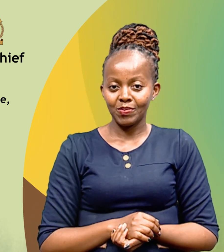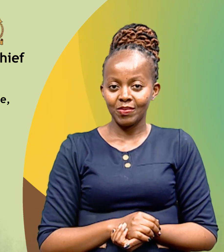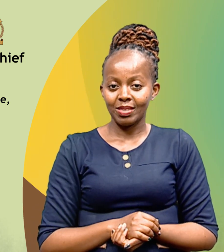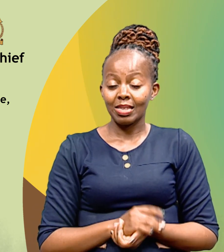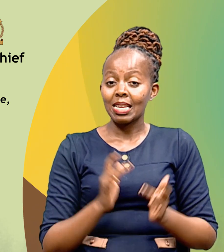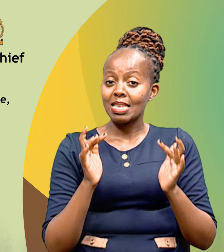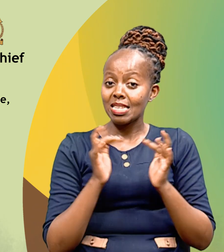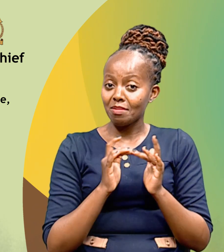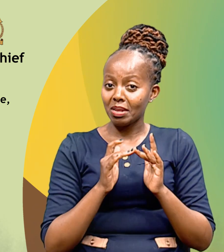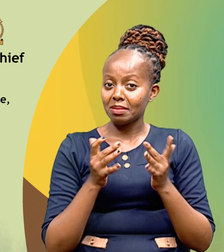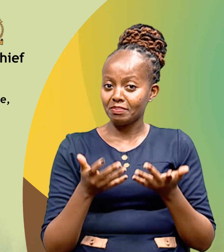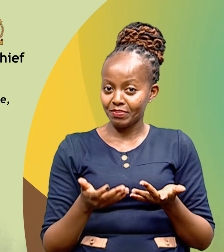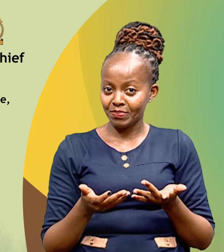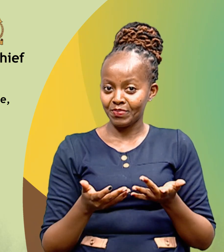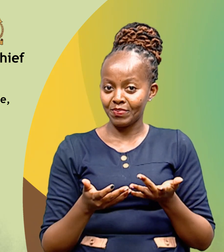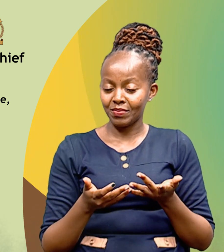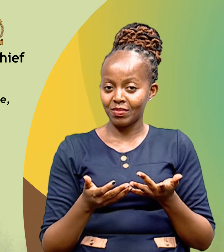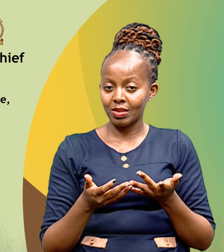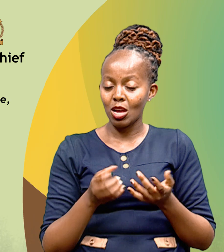Email